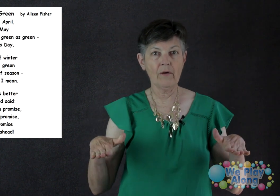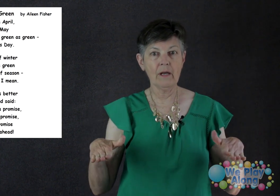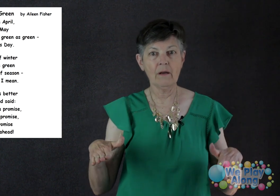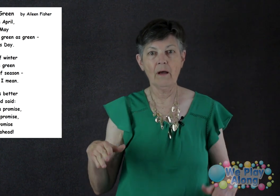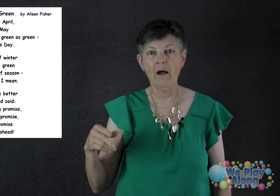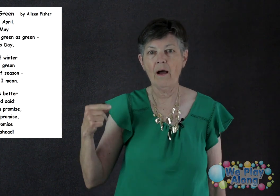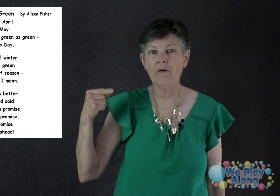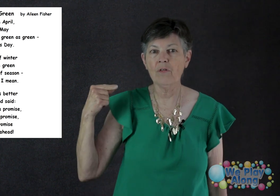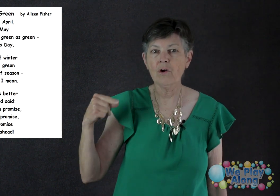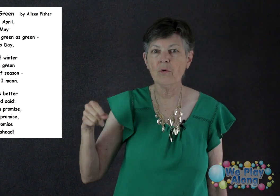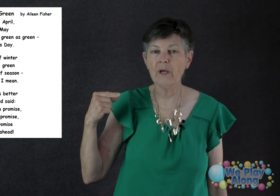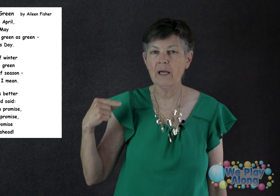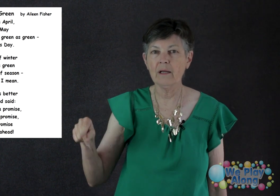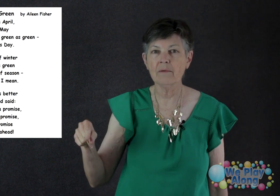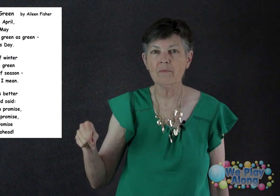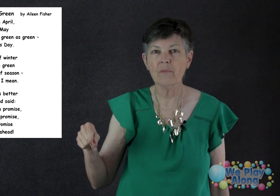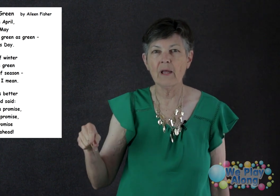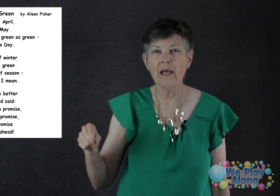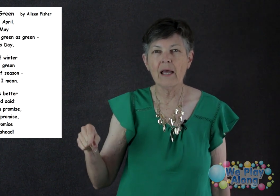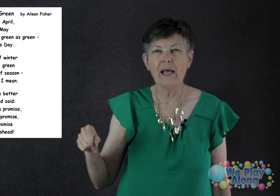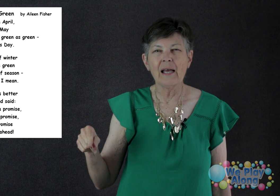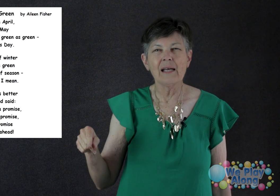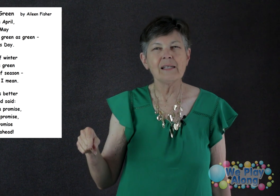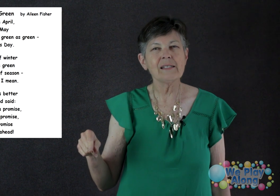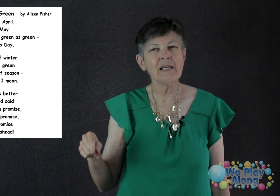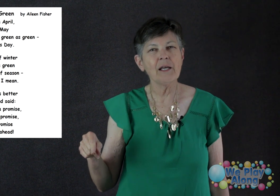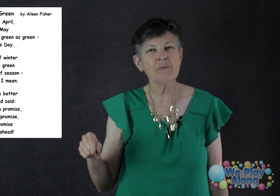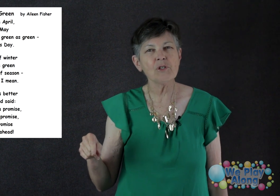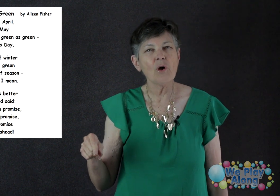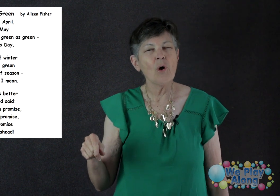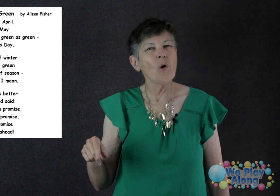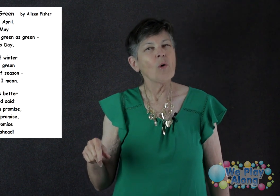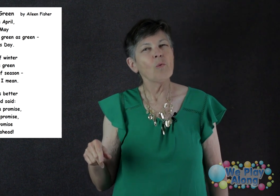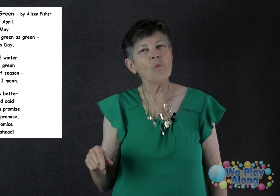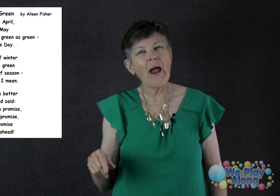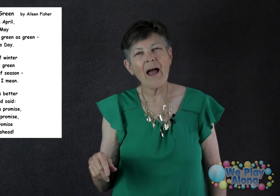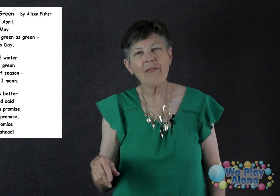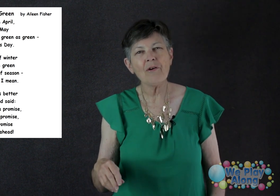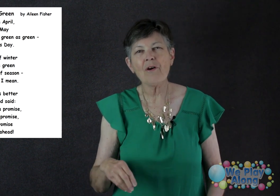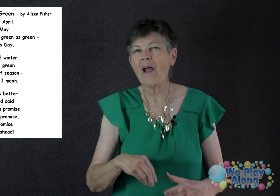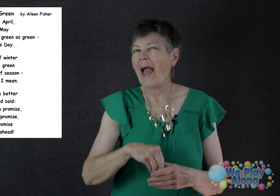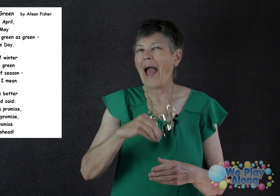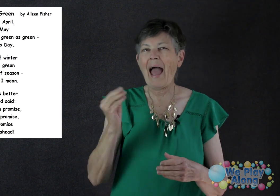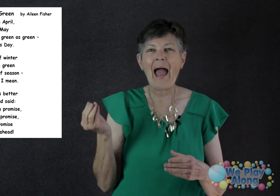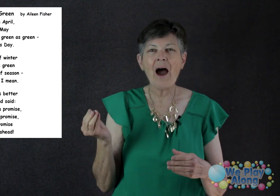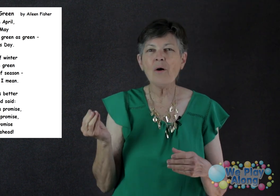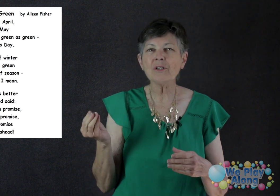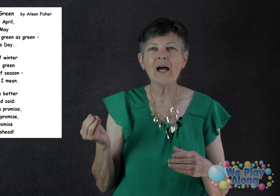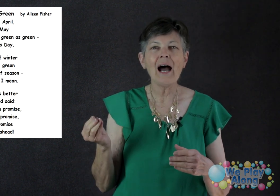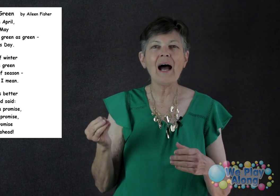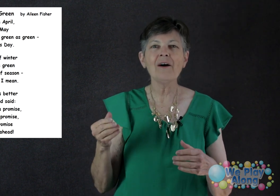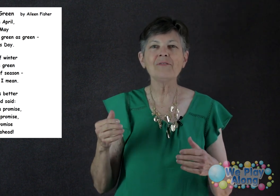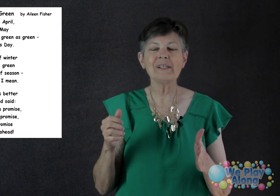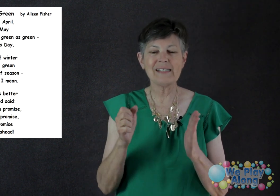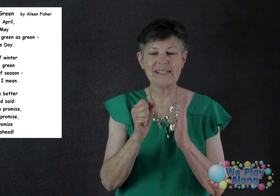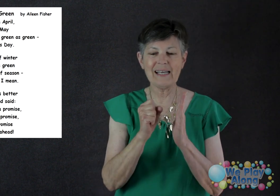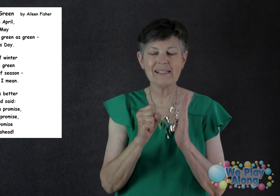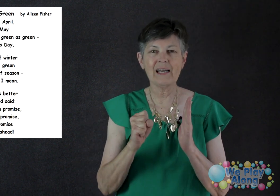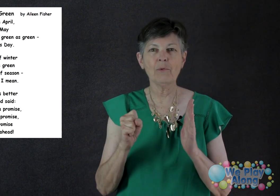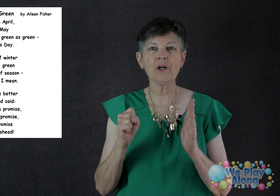wearing of the green seems rather out of season. And we're going to do